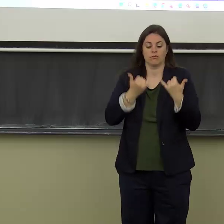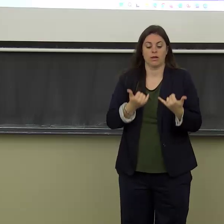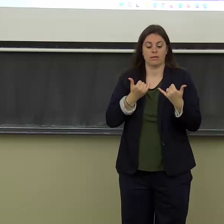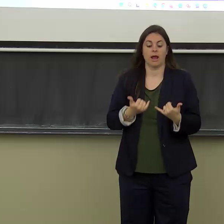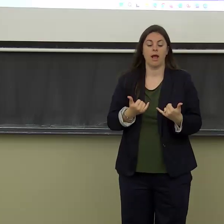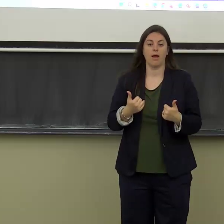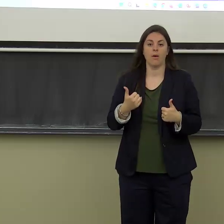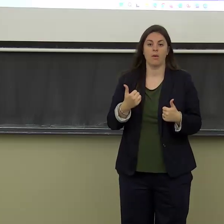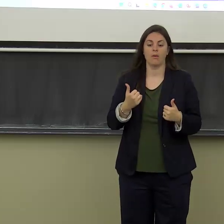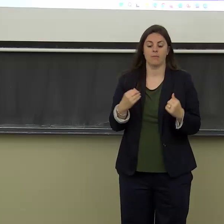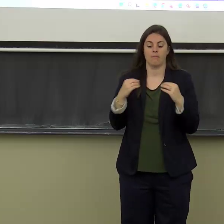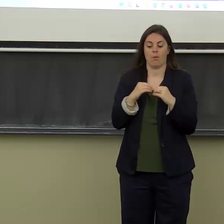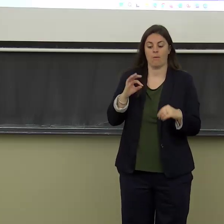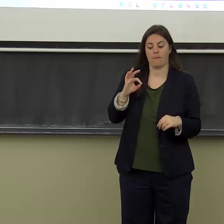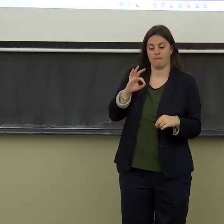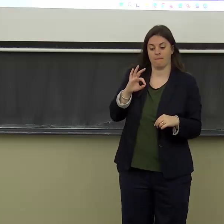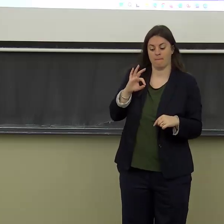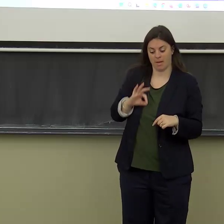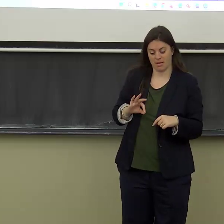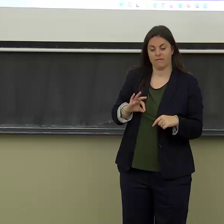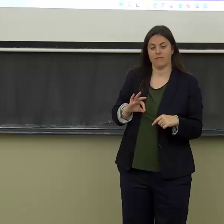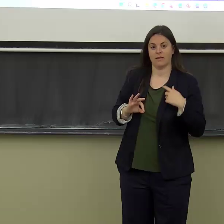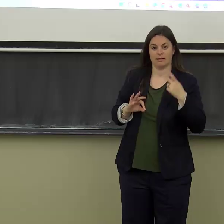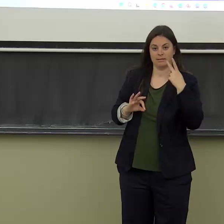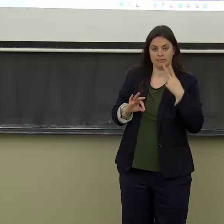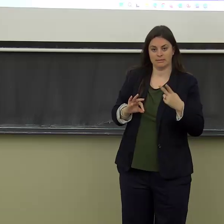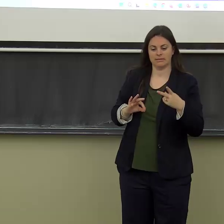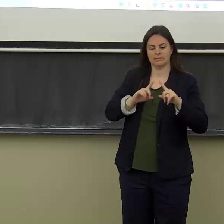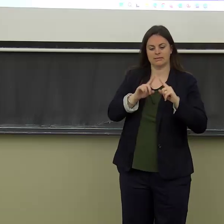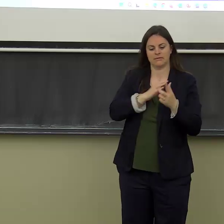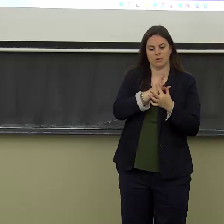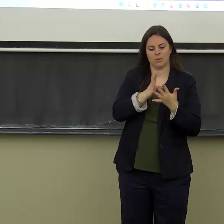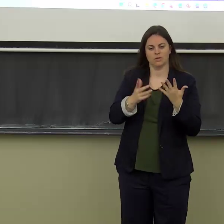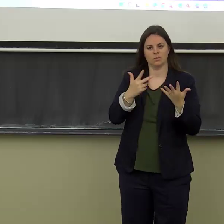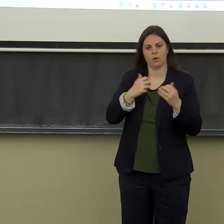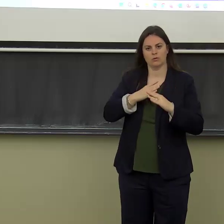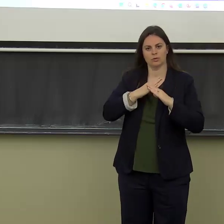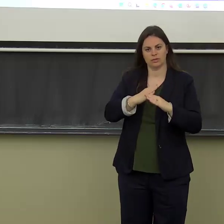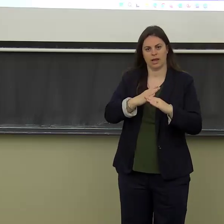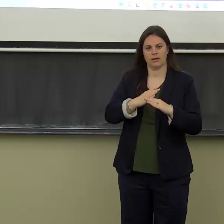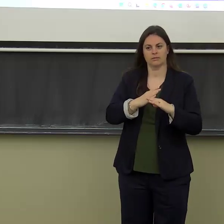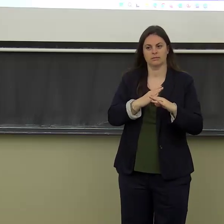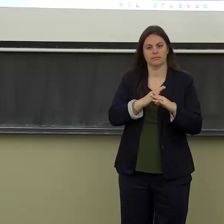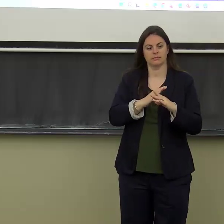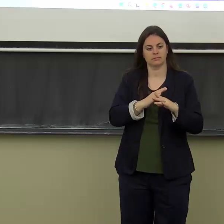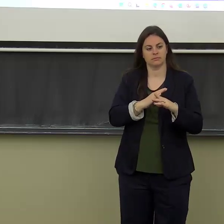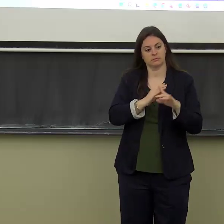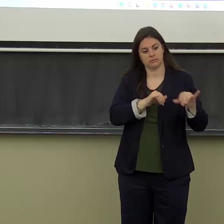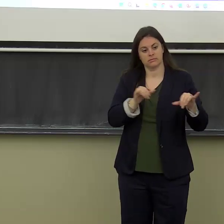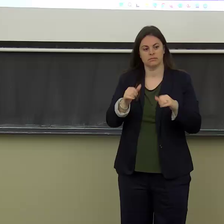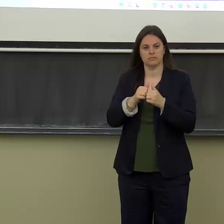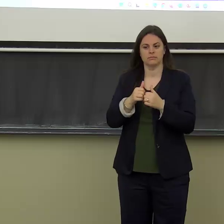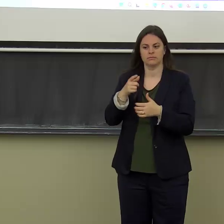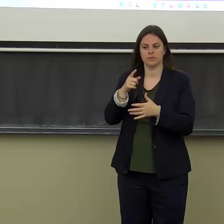in the ways that we're realizing what we want to protect, as common as what it is to be human. Like I find it interesting